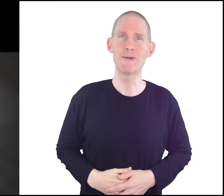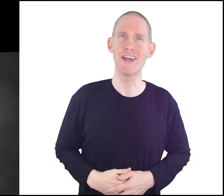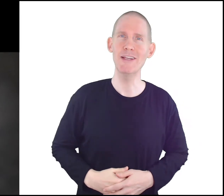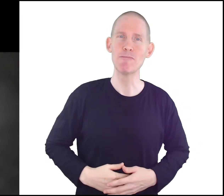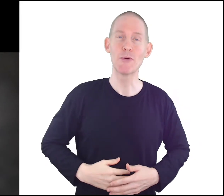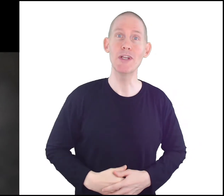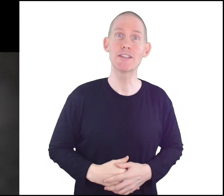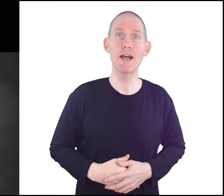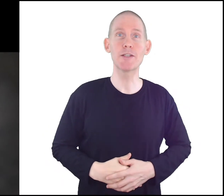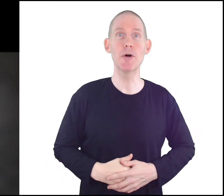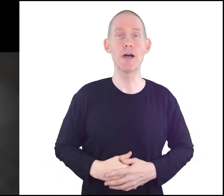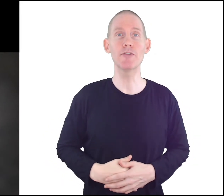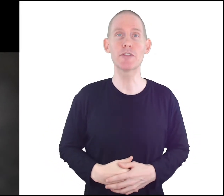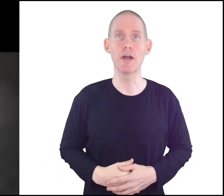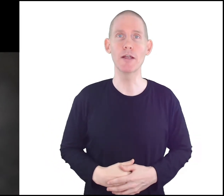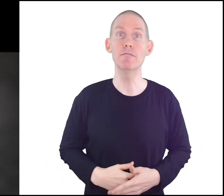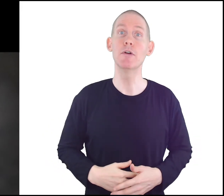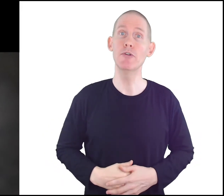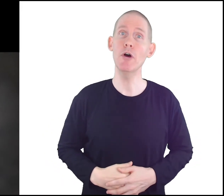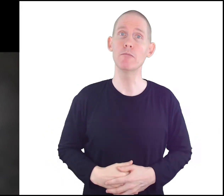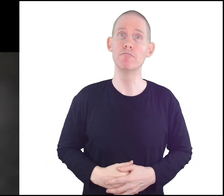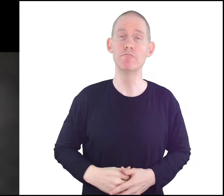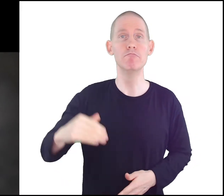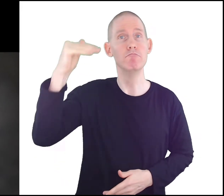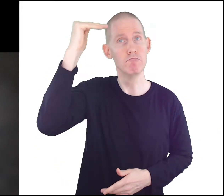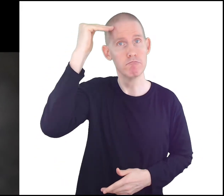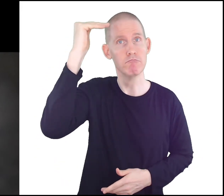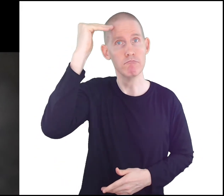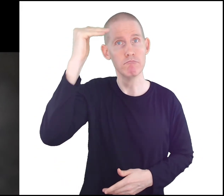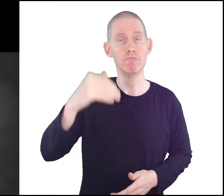Okay. We just talked about how to sign no.